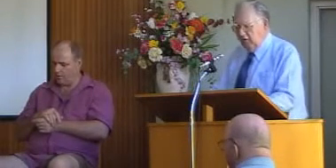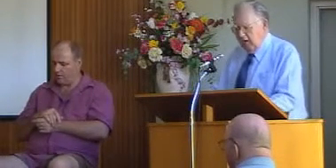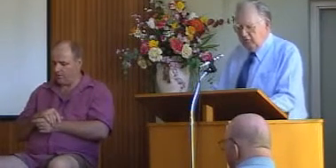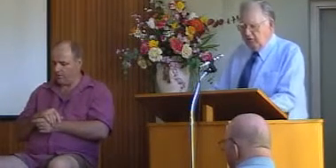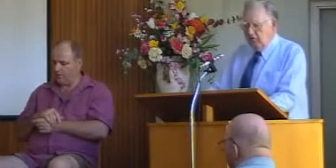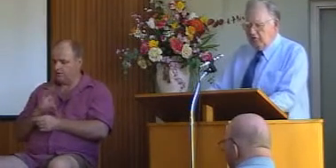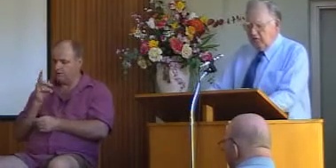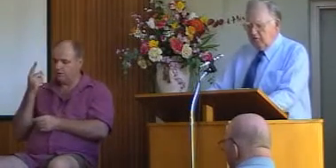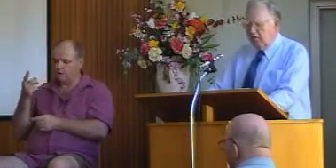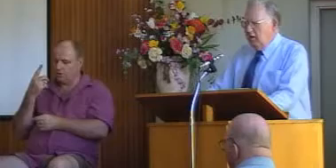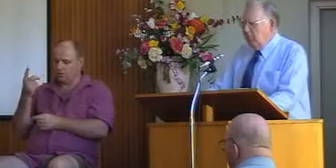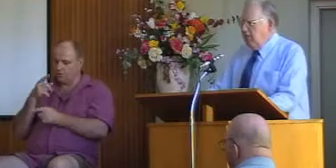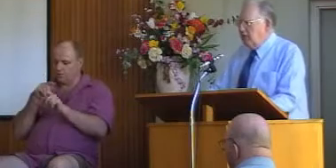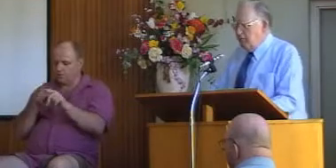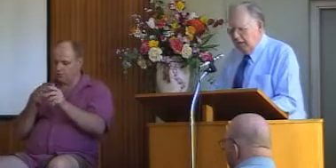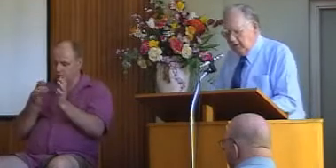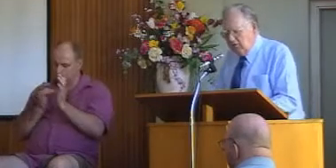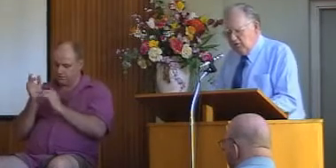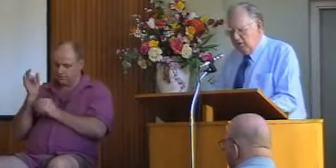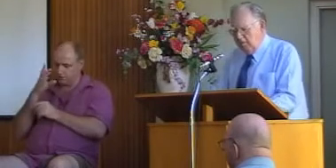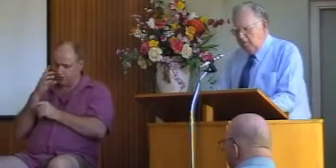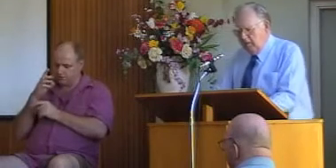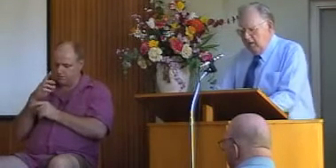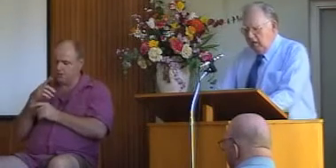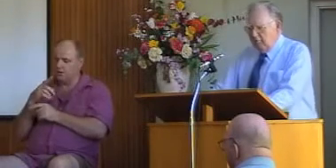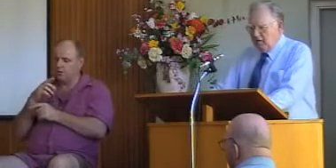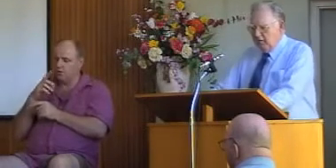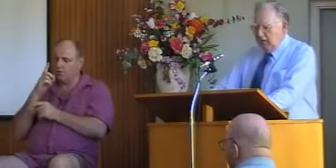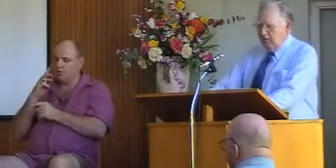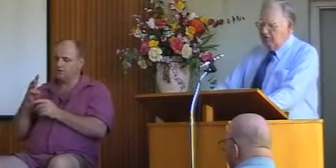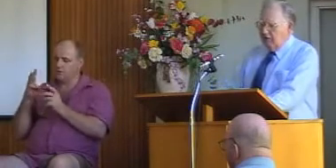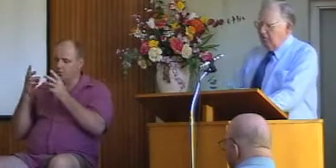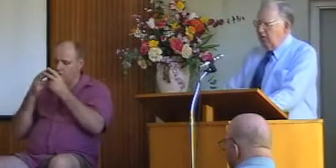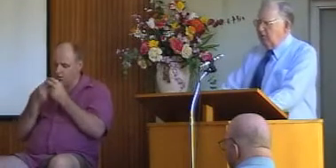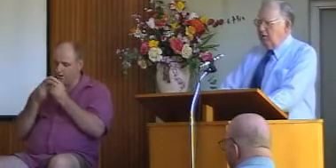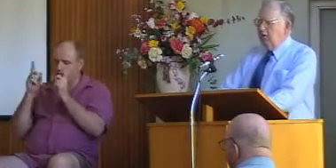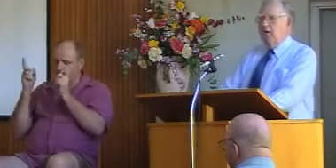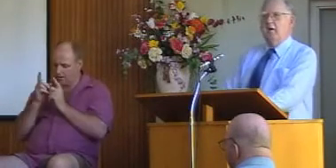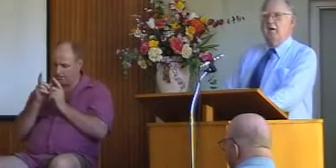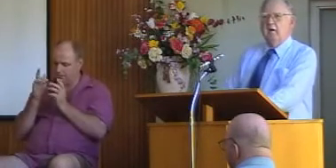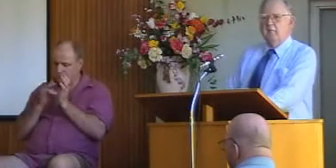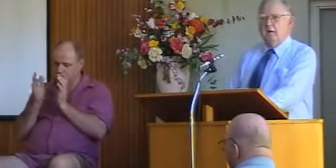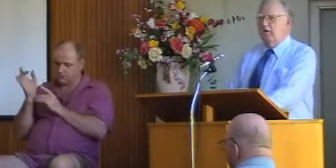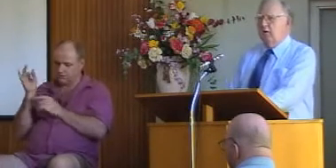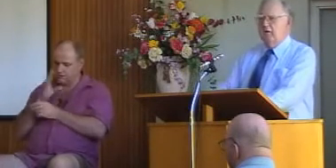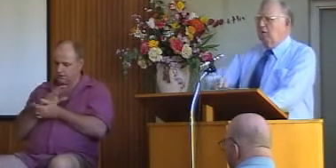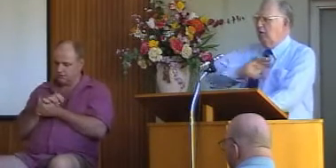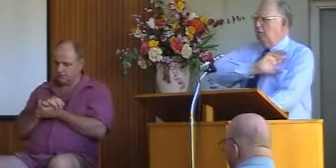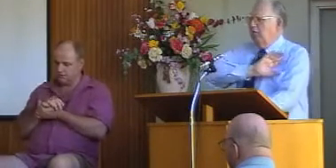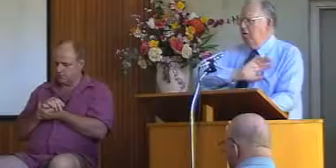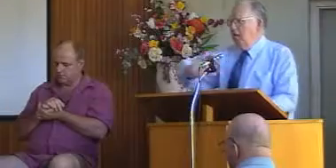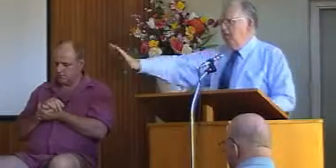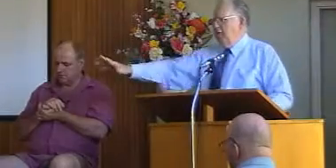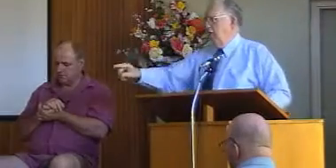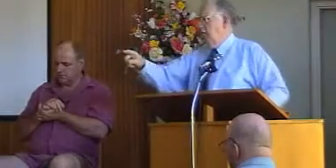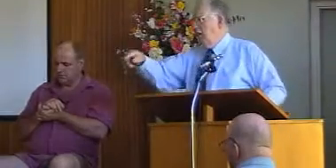after, follows the Lord Jesus. It means keeping close to Him. It means leaving some things behind. Peter said, Lord, we